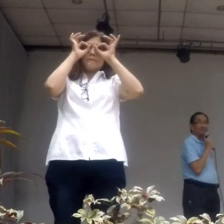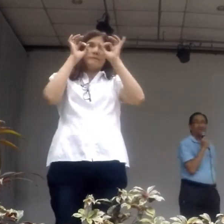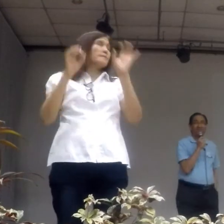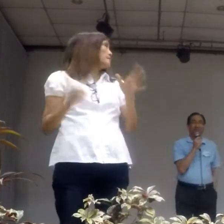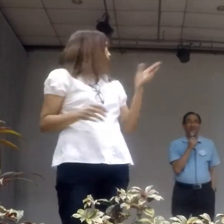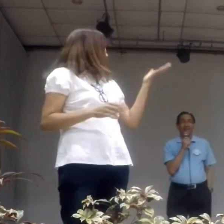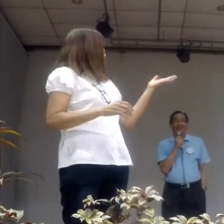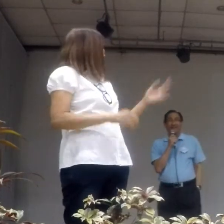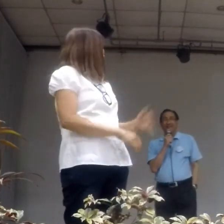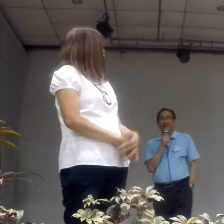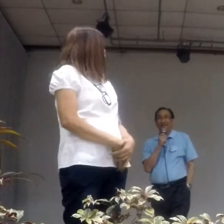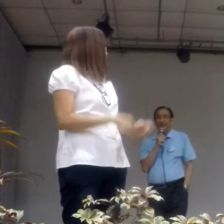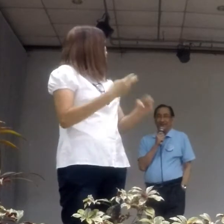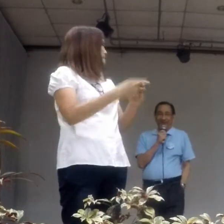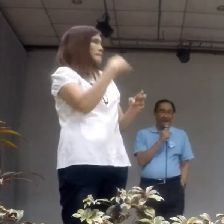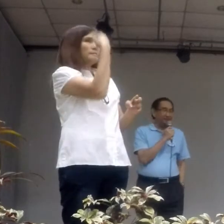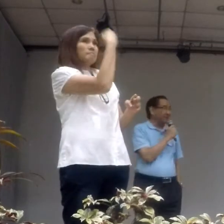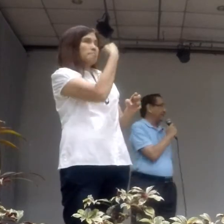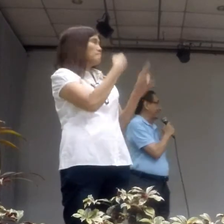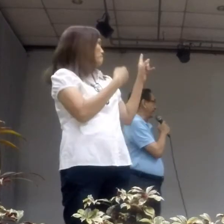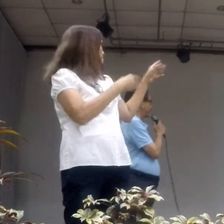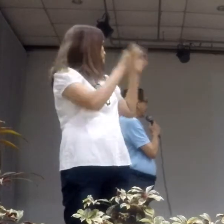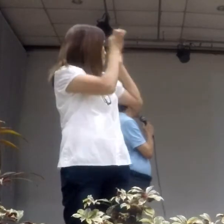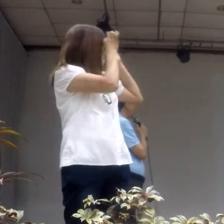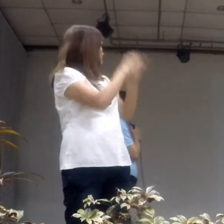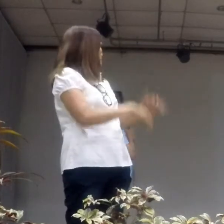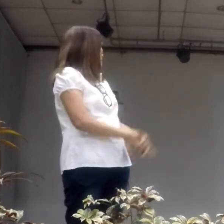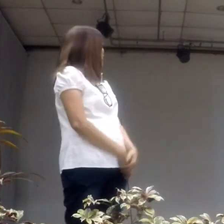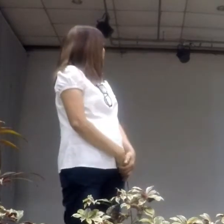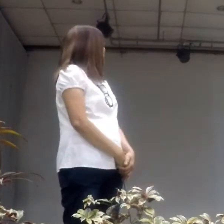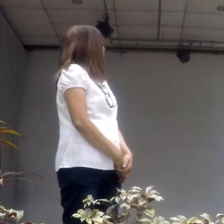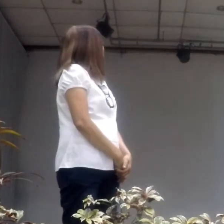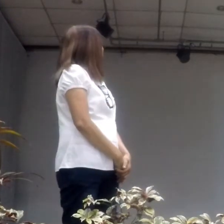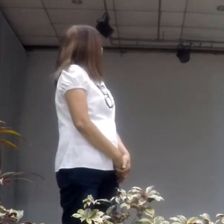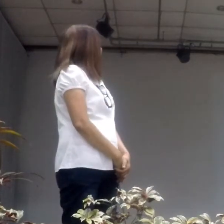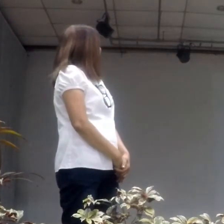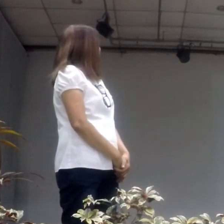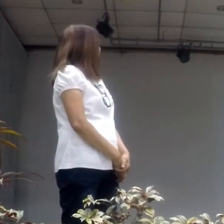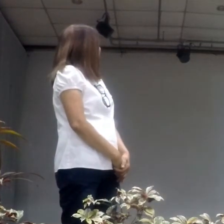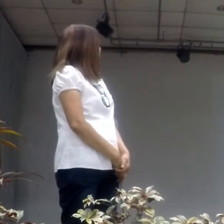Hairstone. Okay, next.